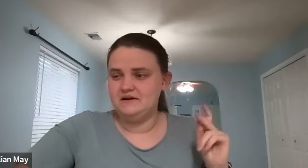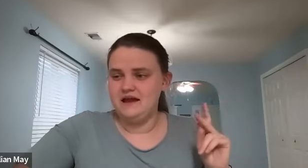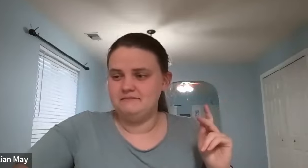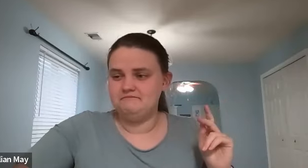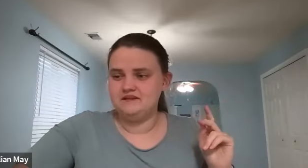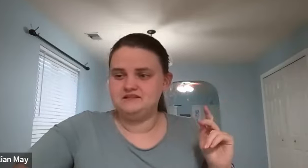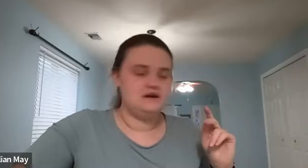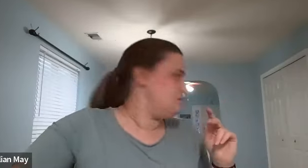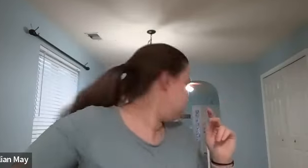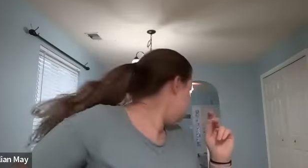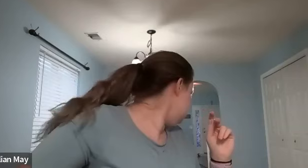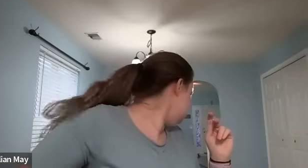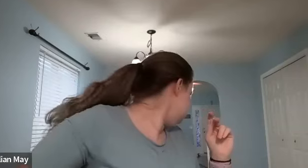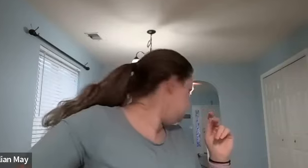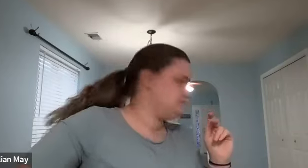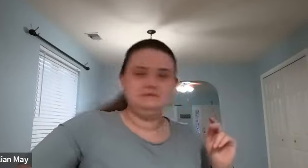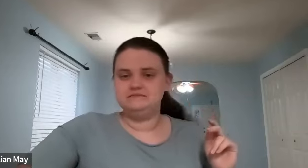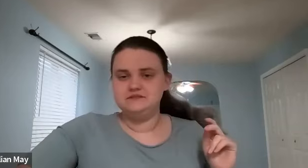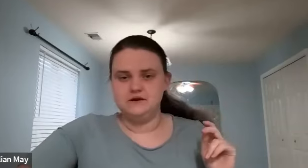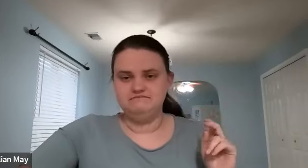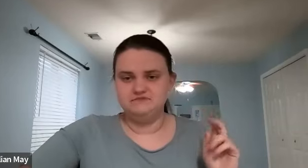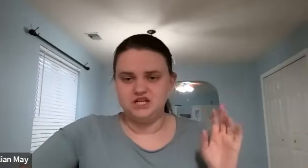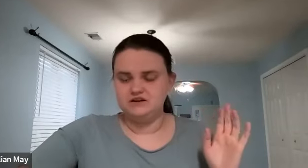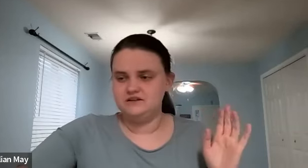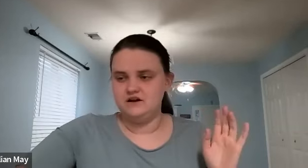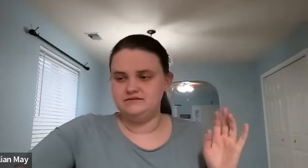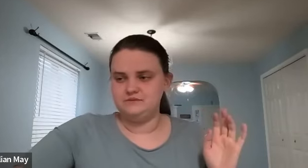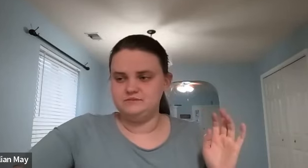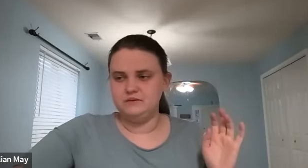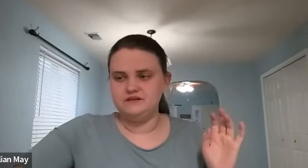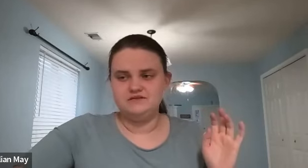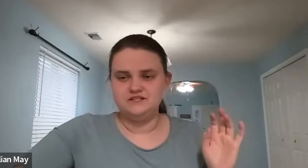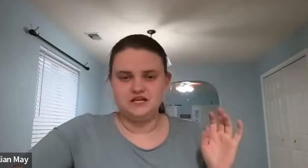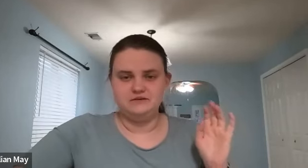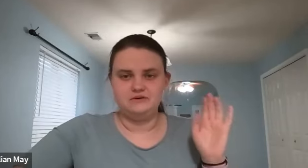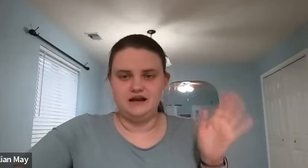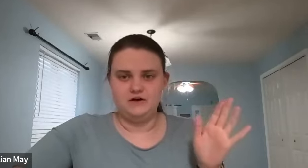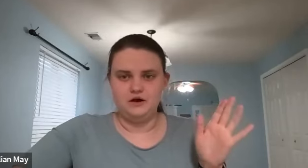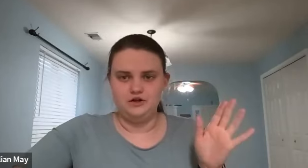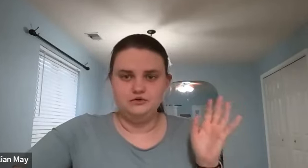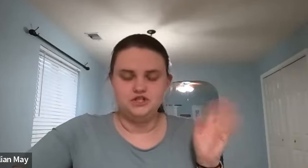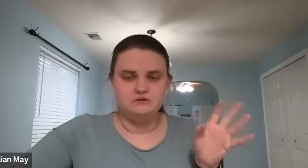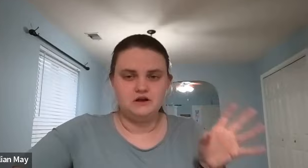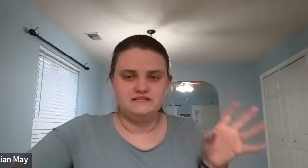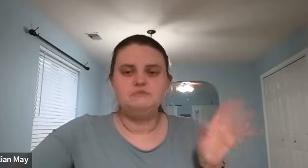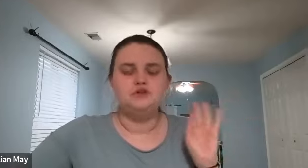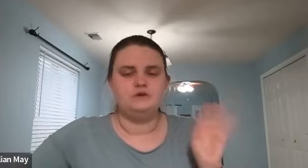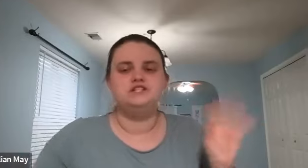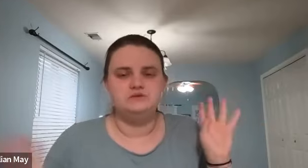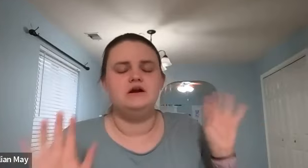okay. So, sorry, checking on the dog. He was bumping on the table and I thought, are you chewing on the table? No, he's chewing on